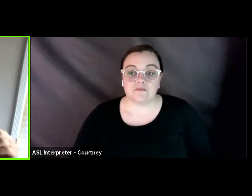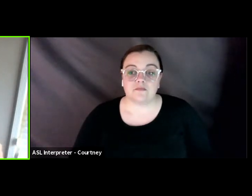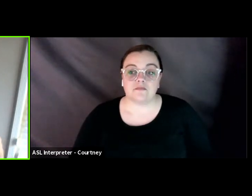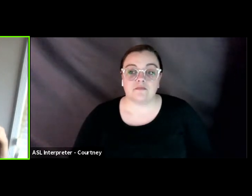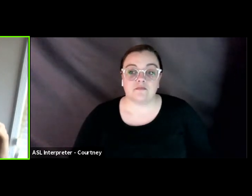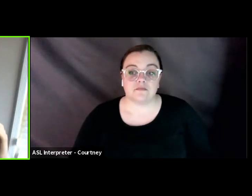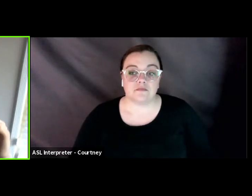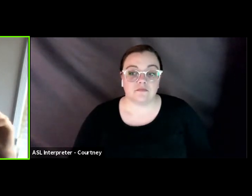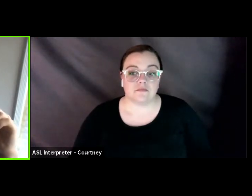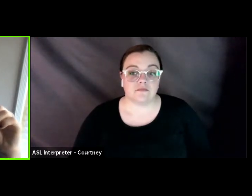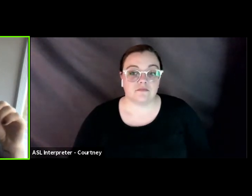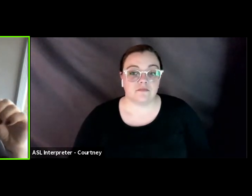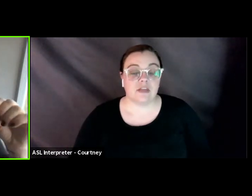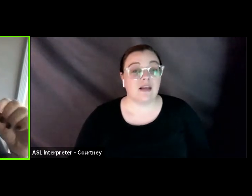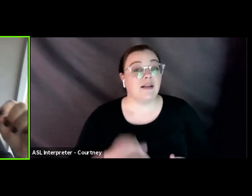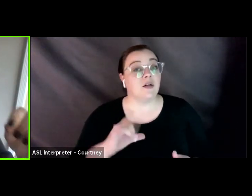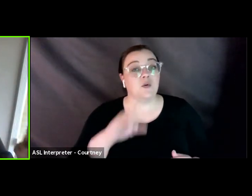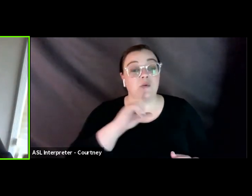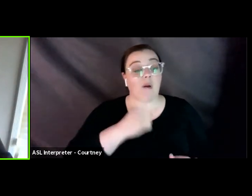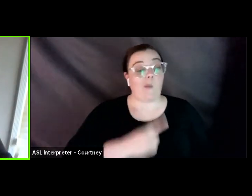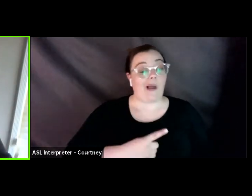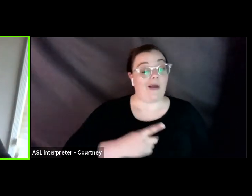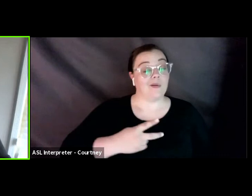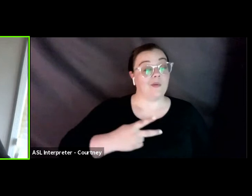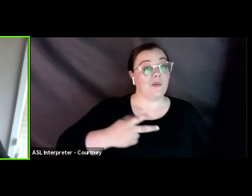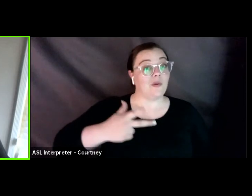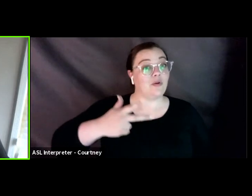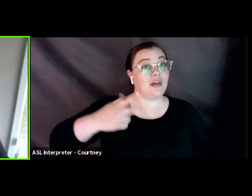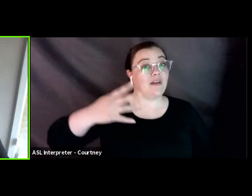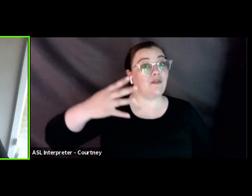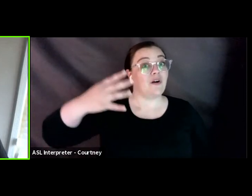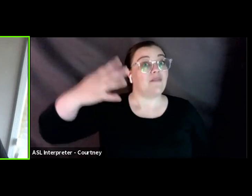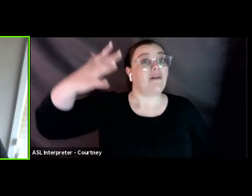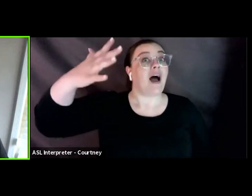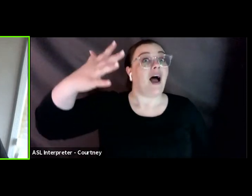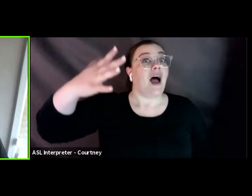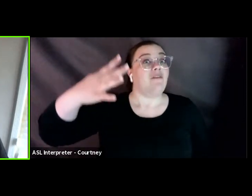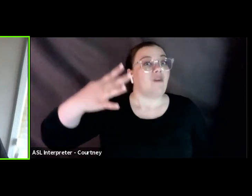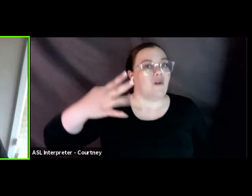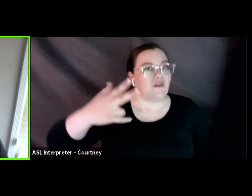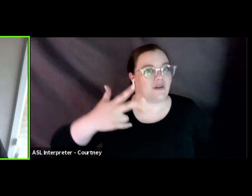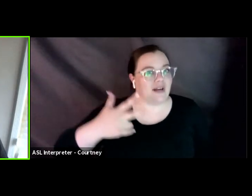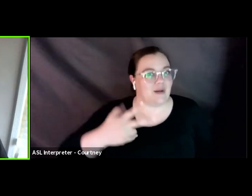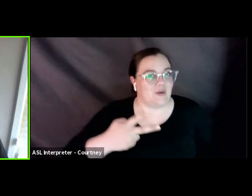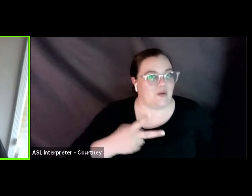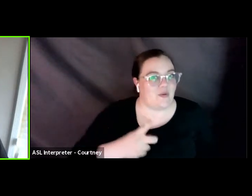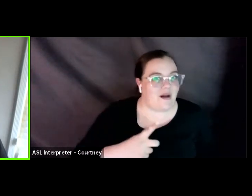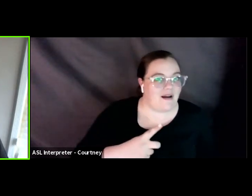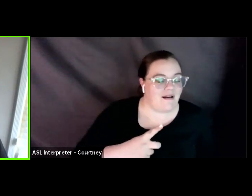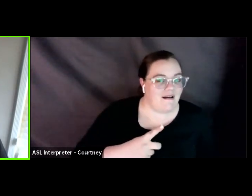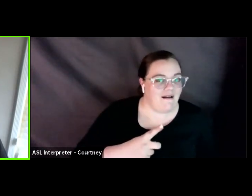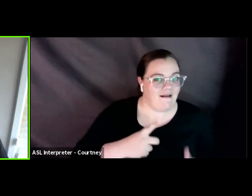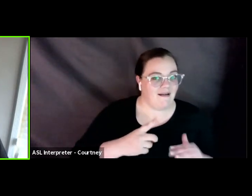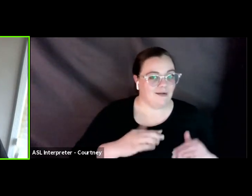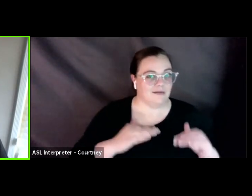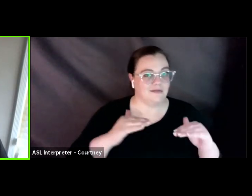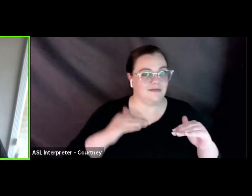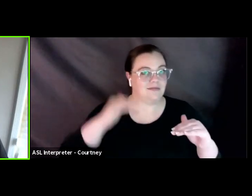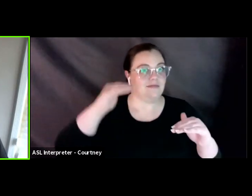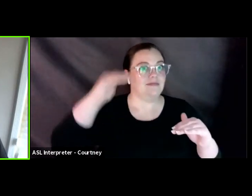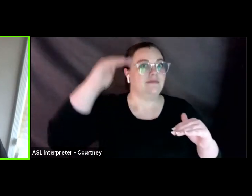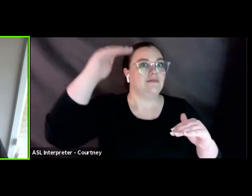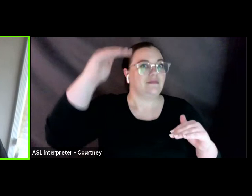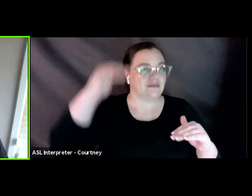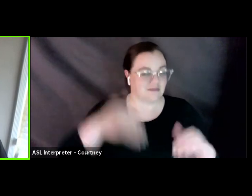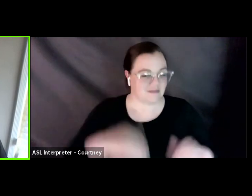So it's 1, 2, 3, 4, 5, 4, 3, 2, 1. And now we're going to add 1, 3, 5,